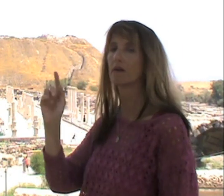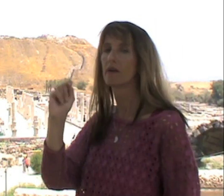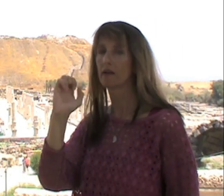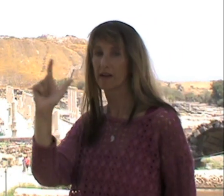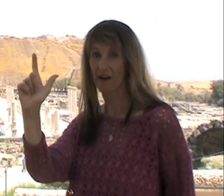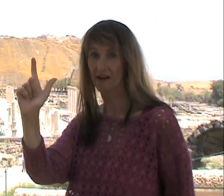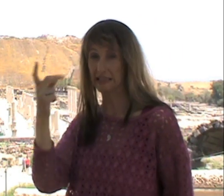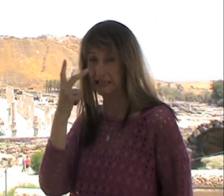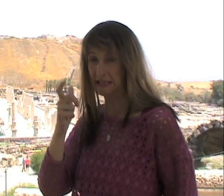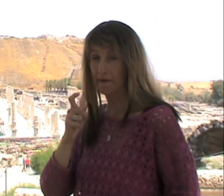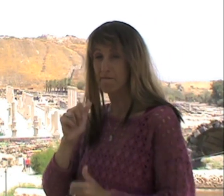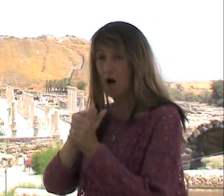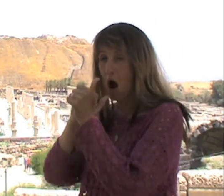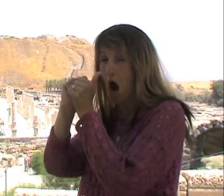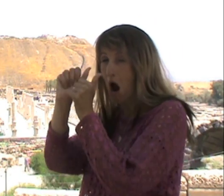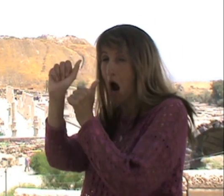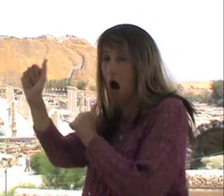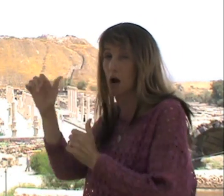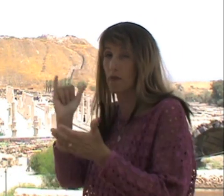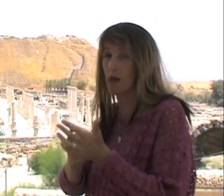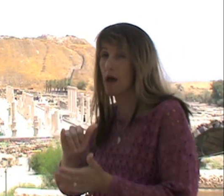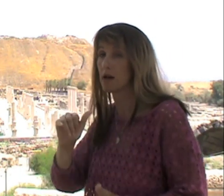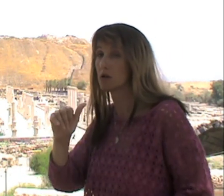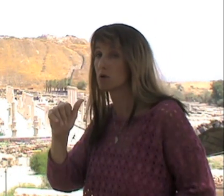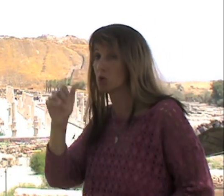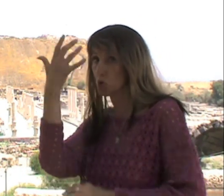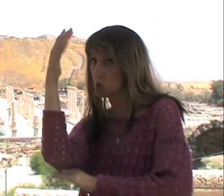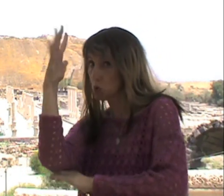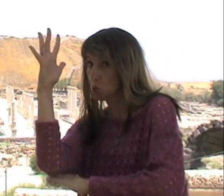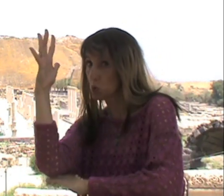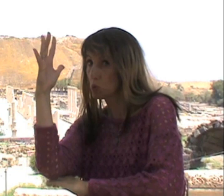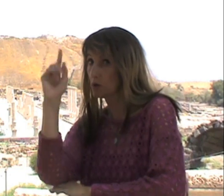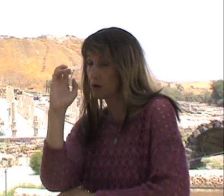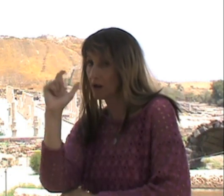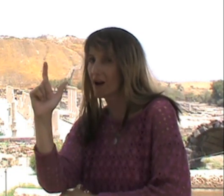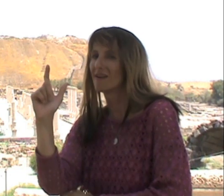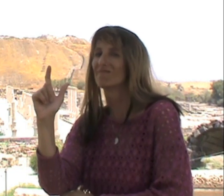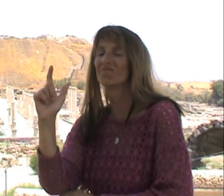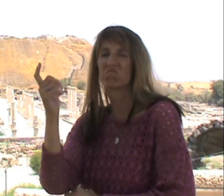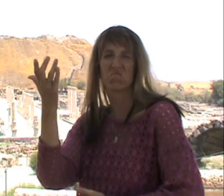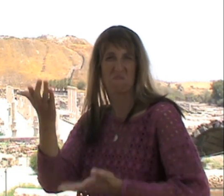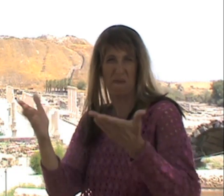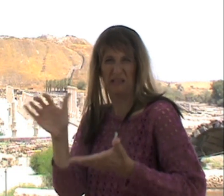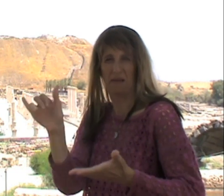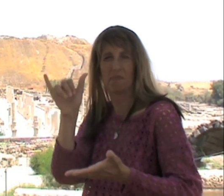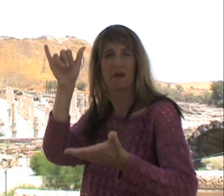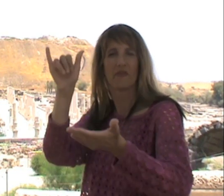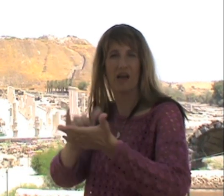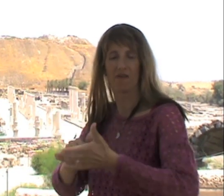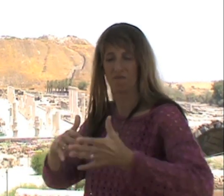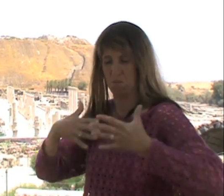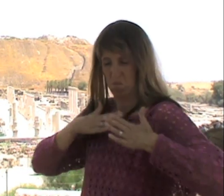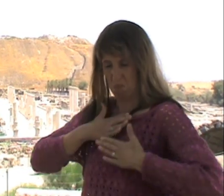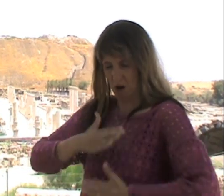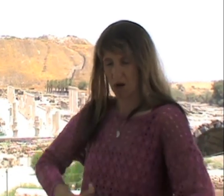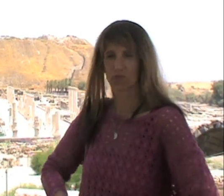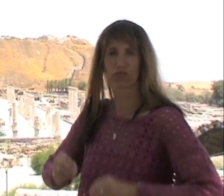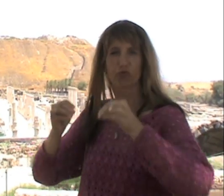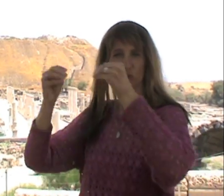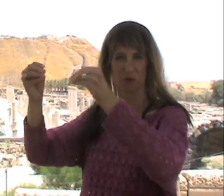here. You see far in the distance near the tree, that was probably the area where the bodies were